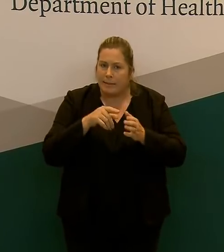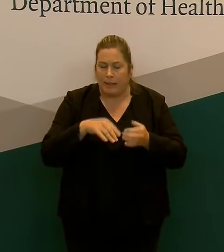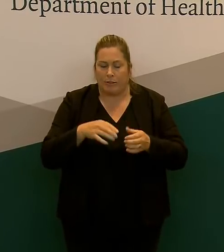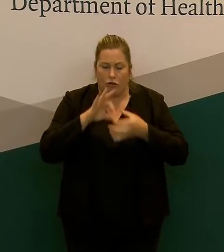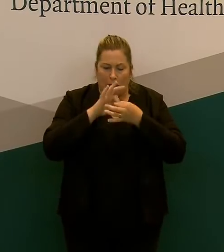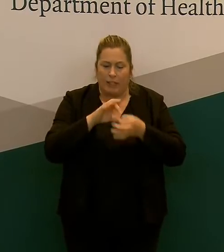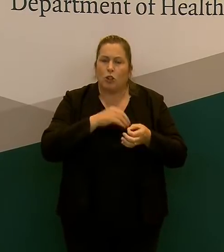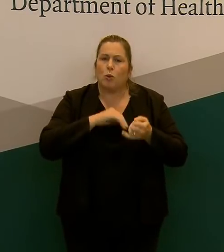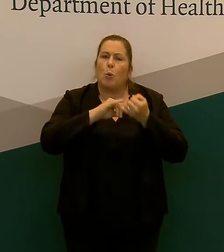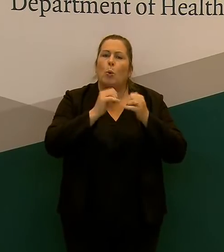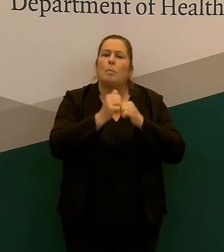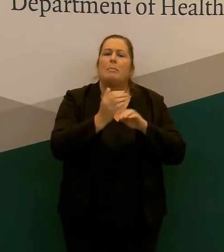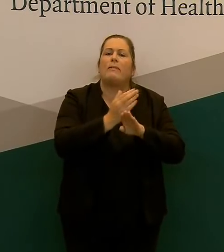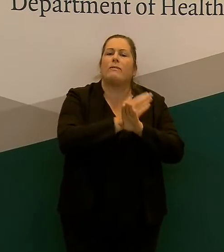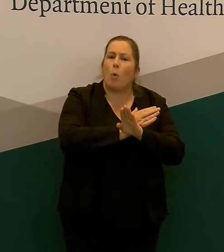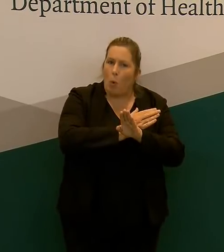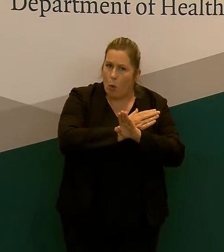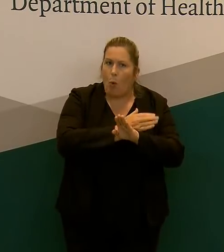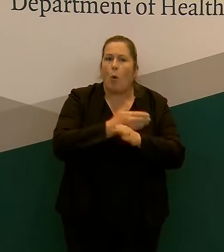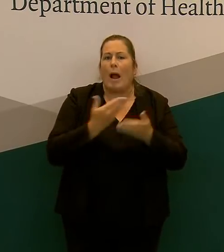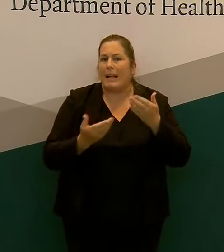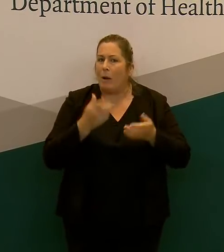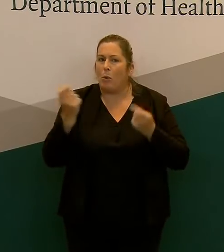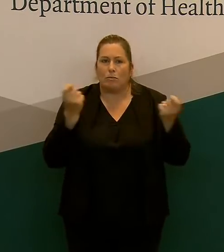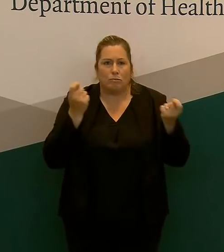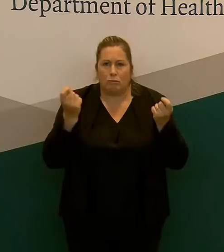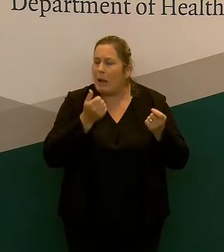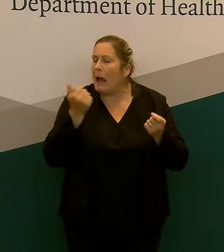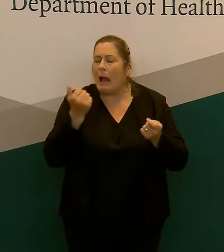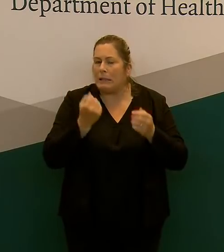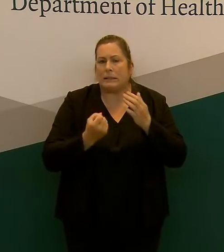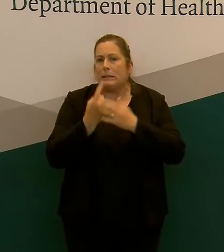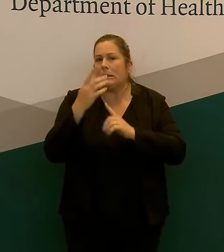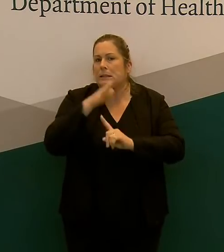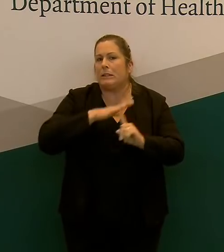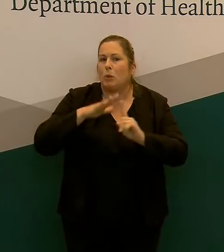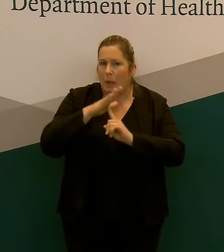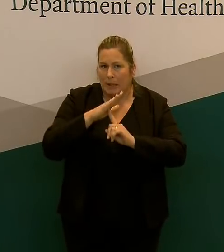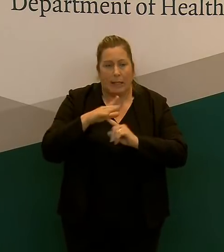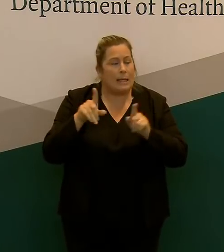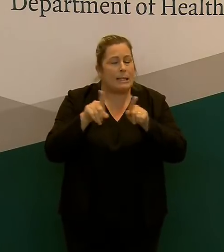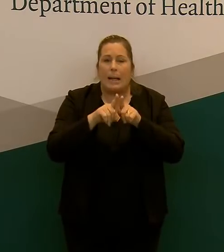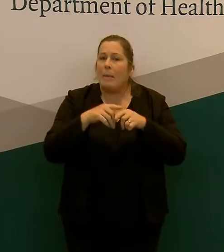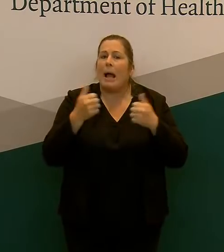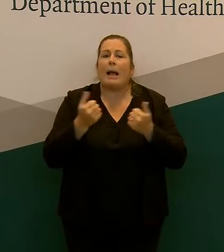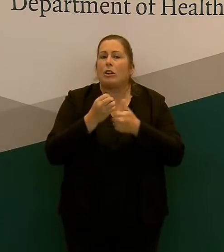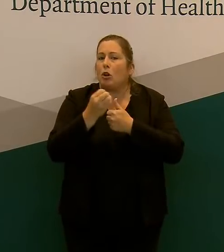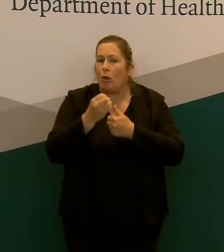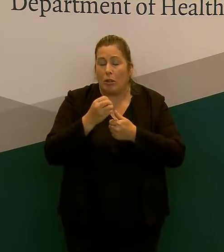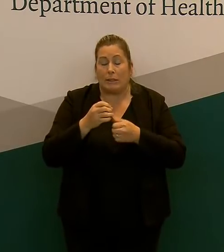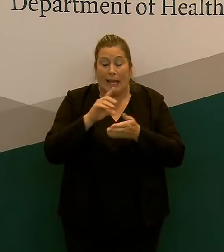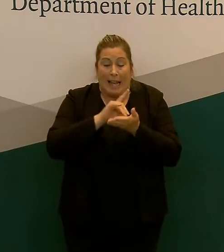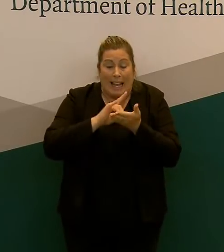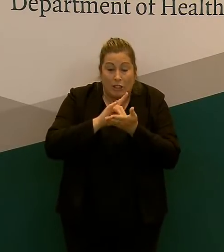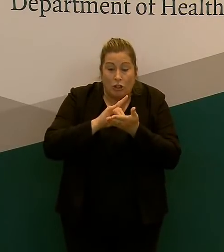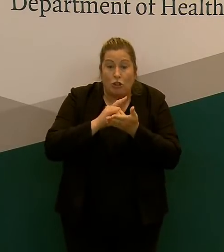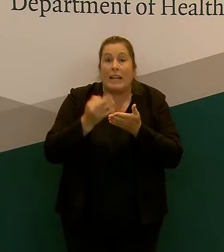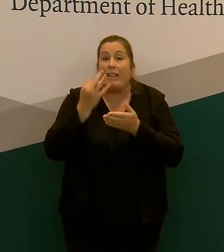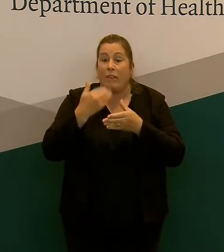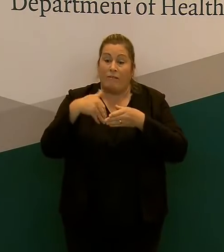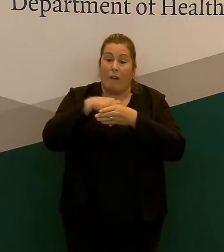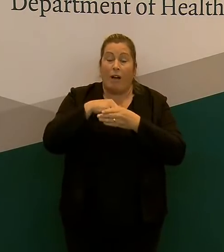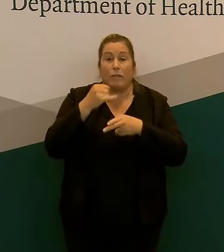in how any case is handled, and no more than any other part of contact tracing, the history of a particular case, if it involves a